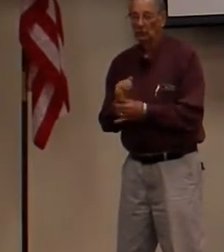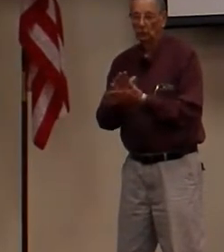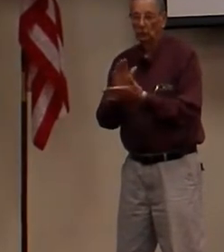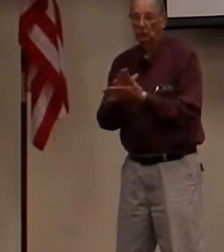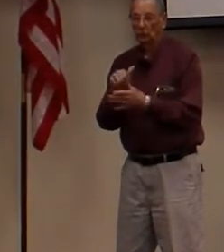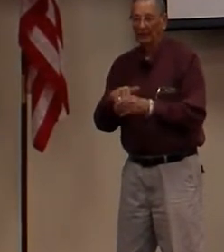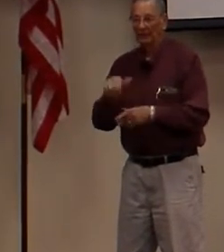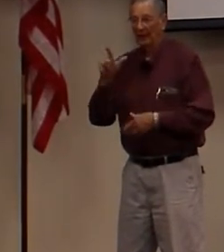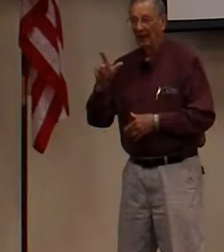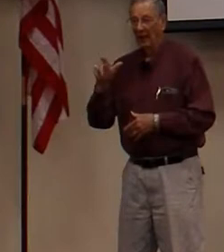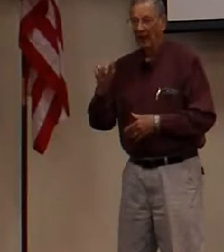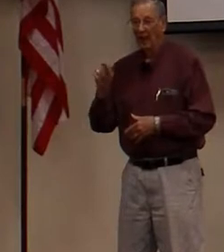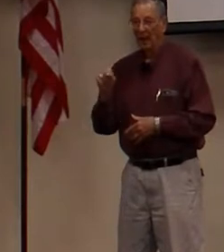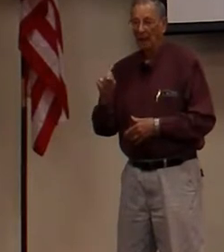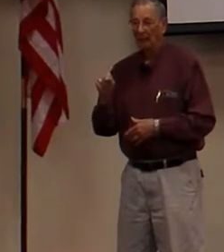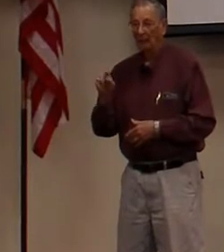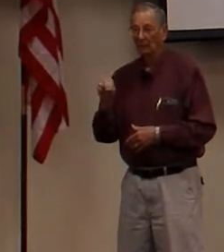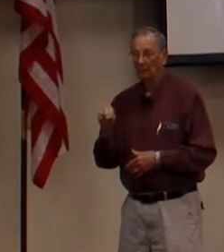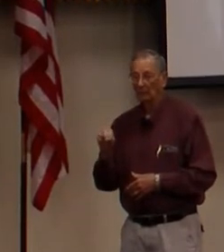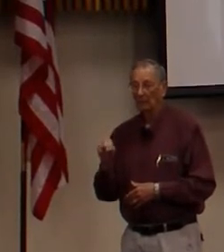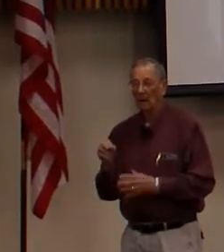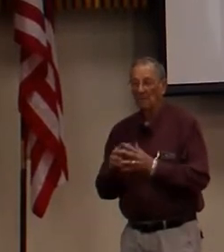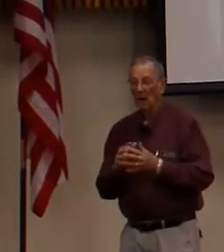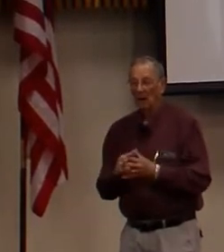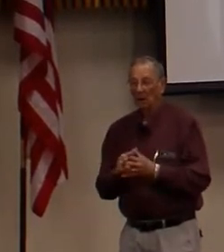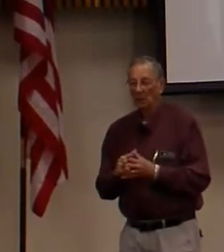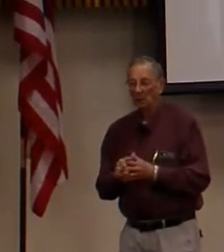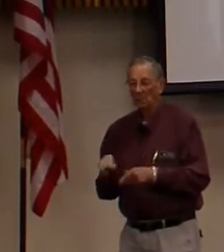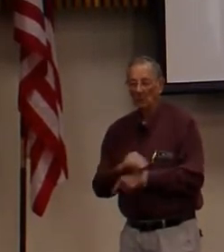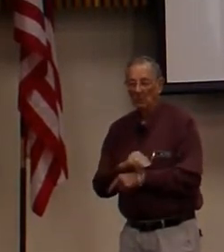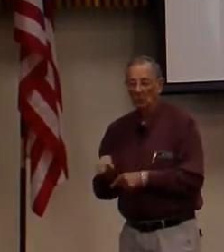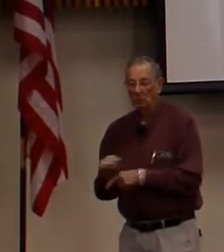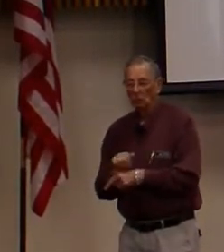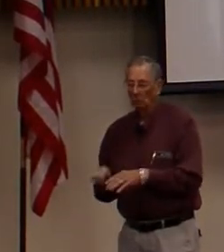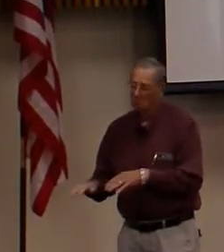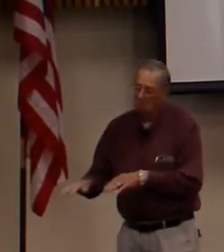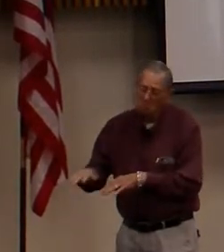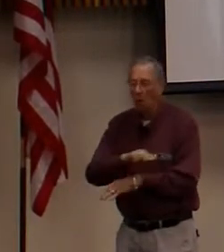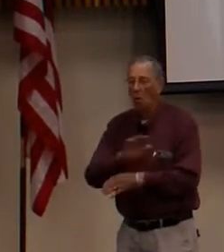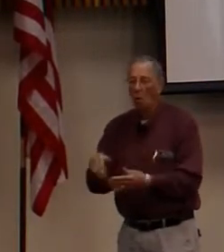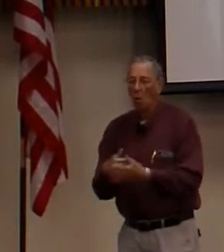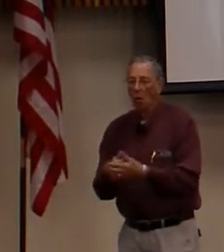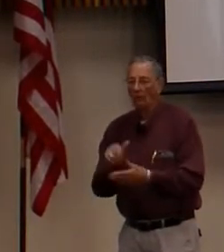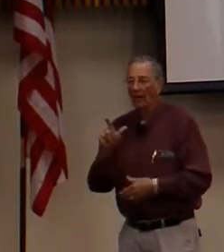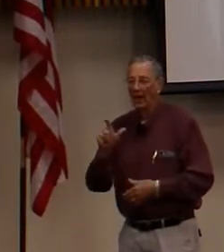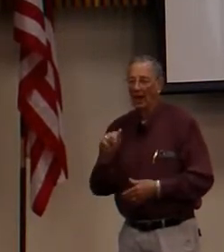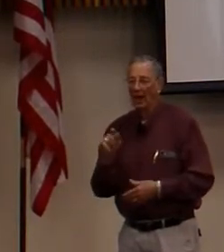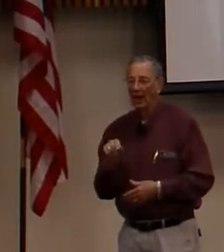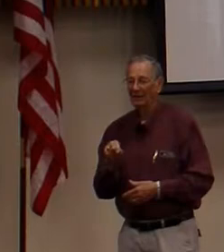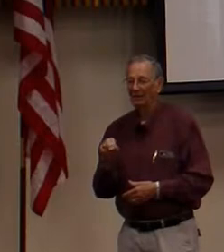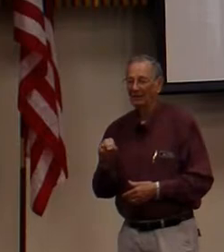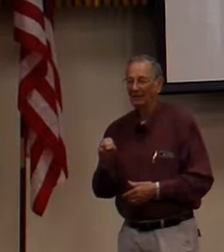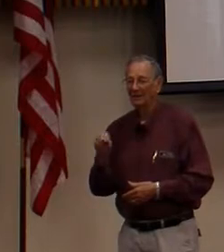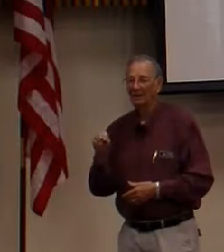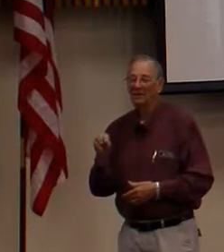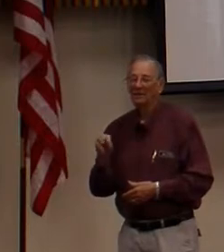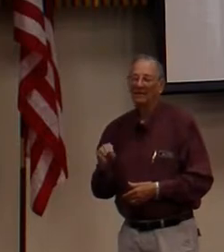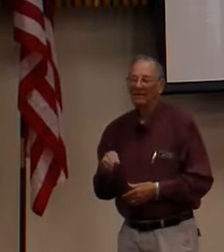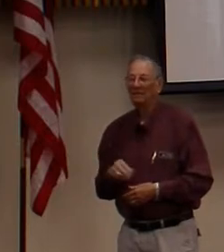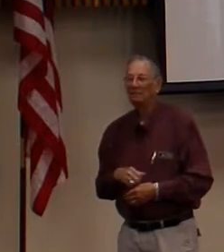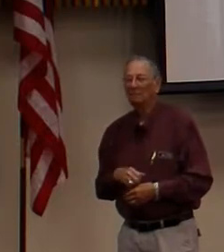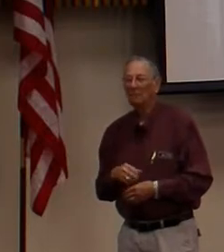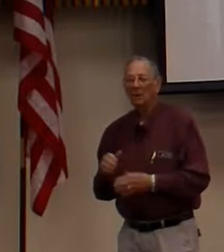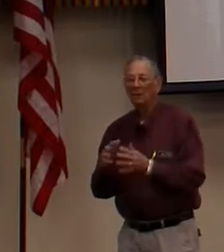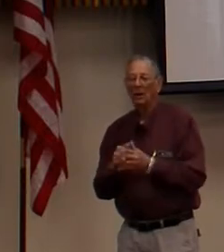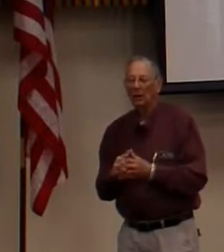America. Ministry training throughout Latin America. And as you can imagine, that involves working with churches. It involves working